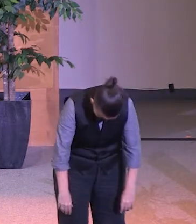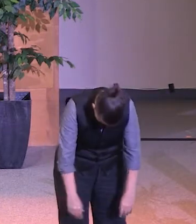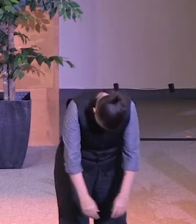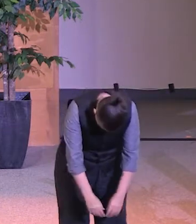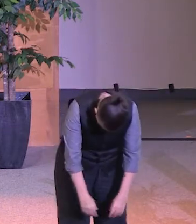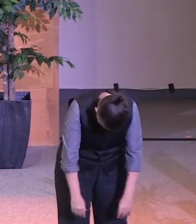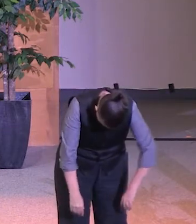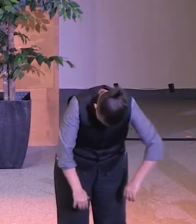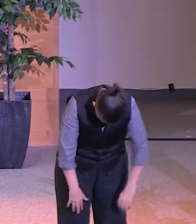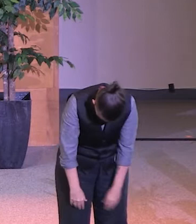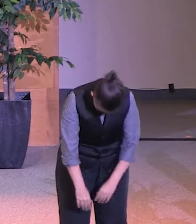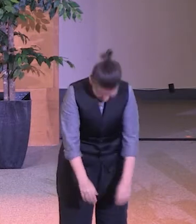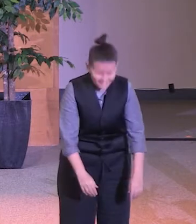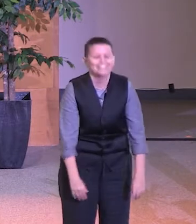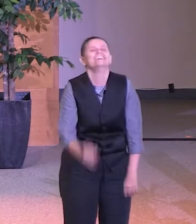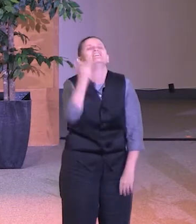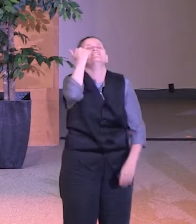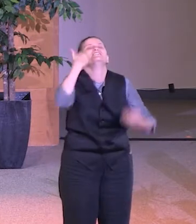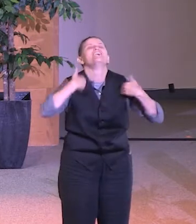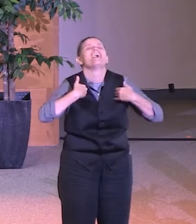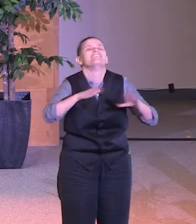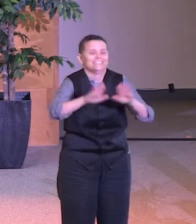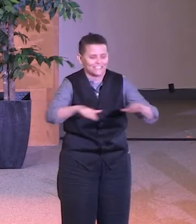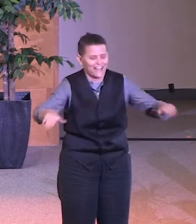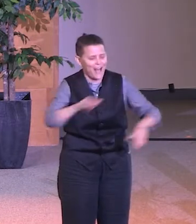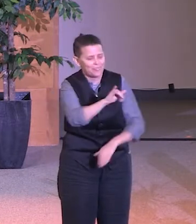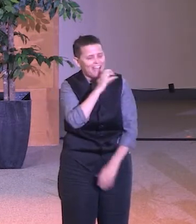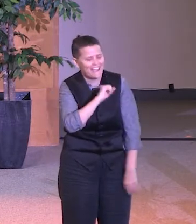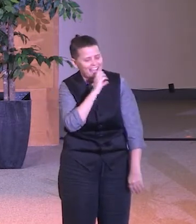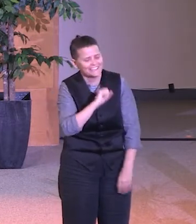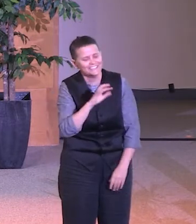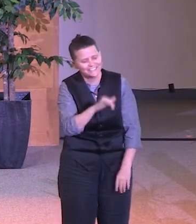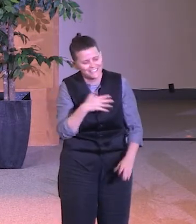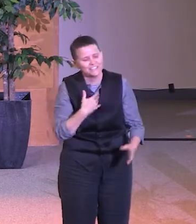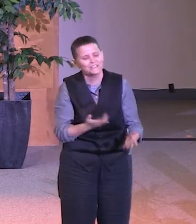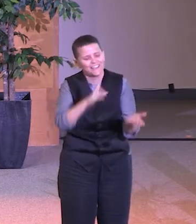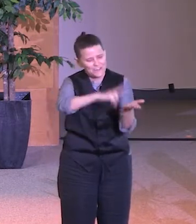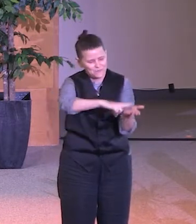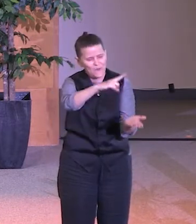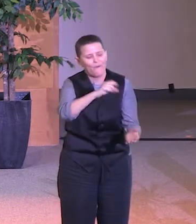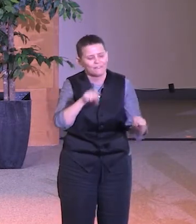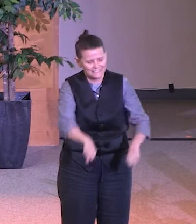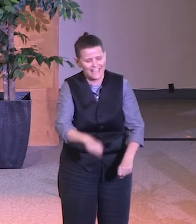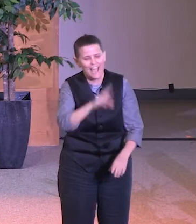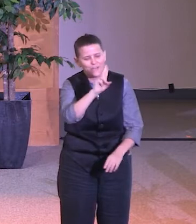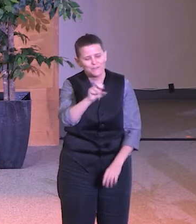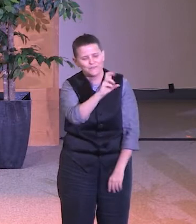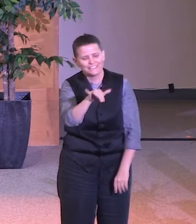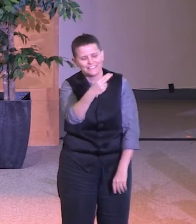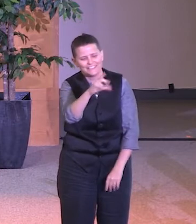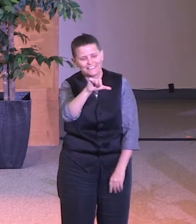So if you have a child that age, feel free to enroll. You can go to unityhills.org to register. Next